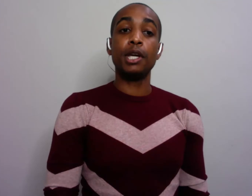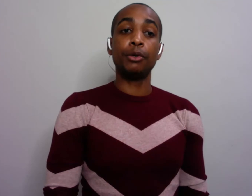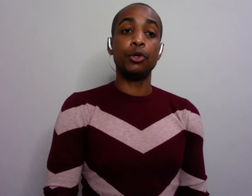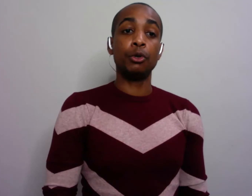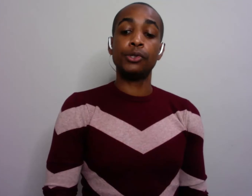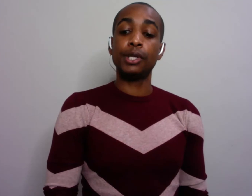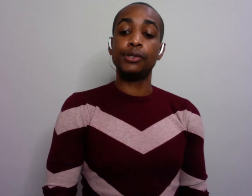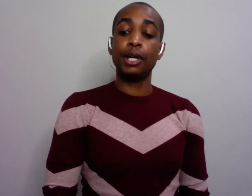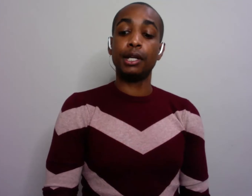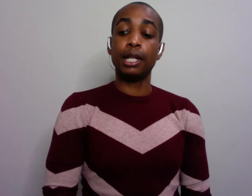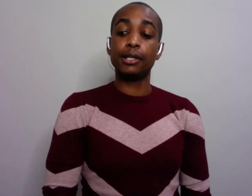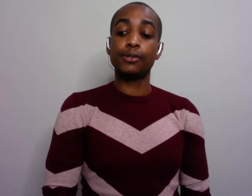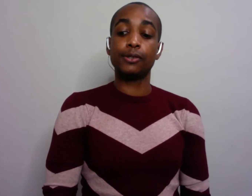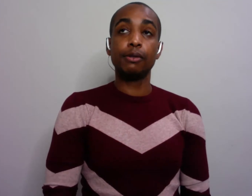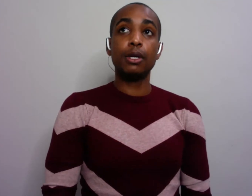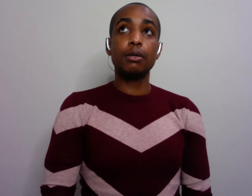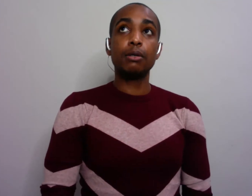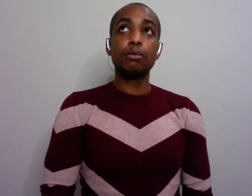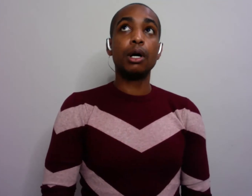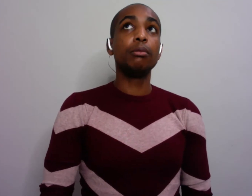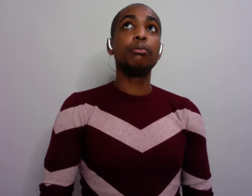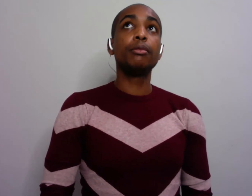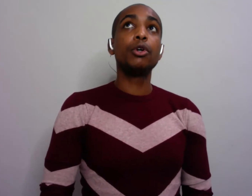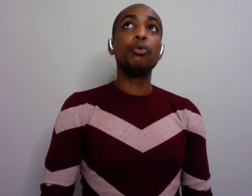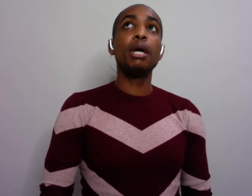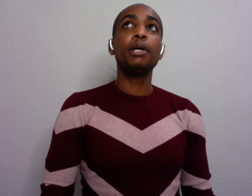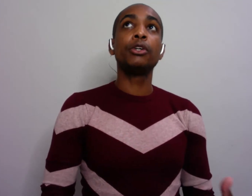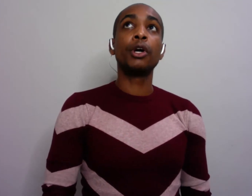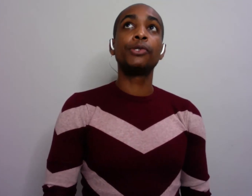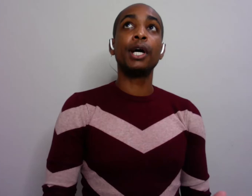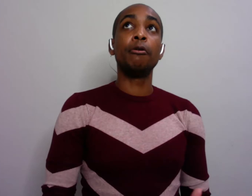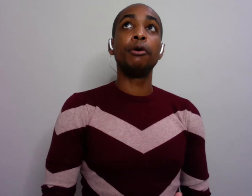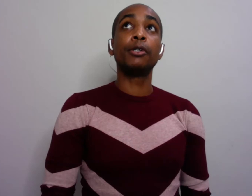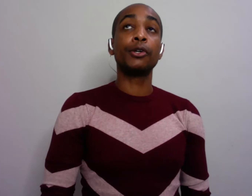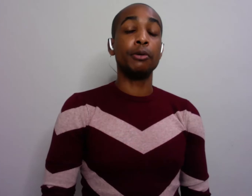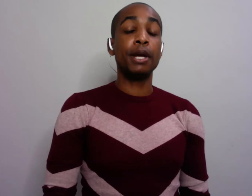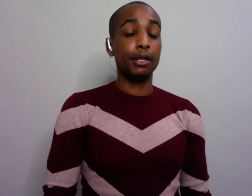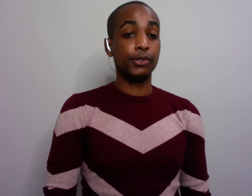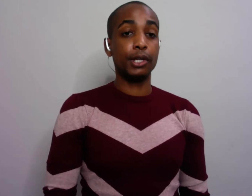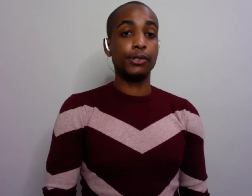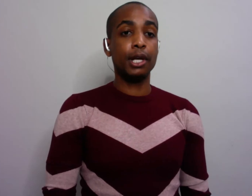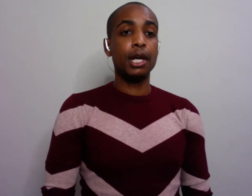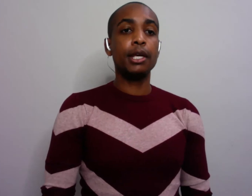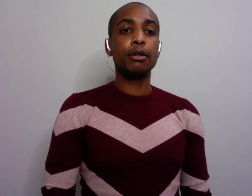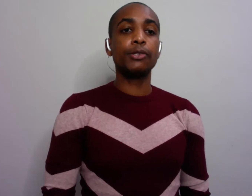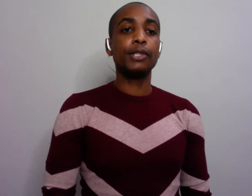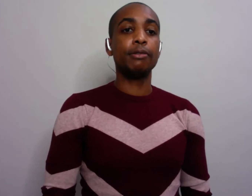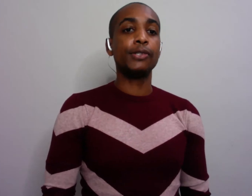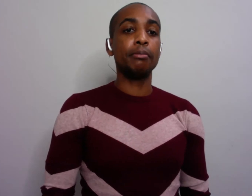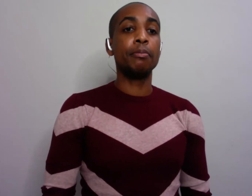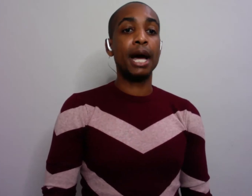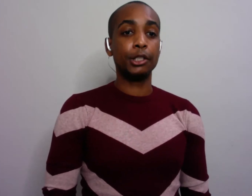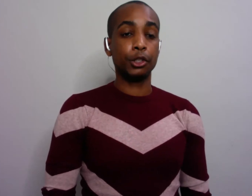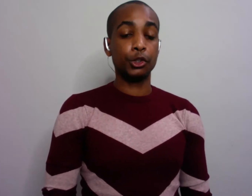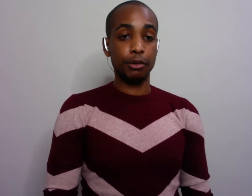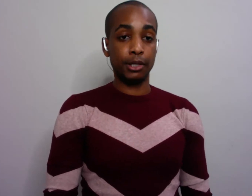not the way people who present in a less, who may be in the grips of certain dependencies, they don't receive the